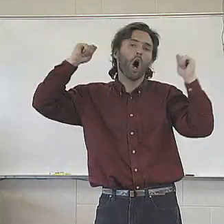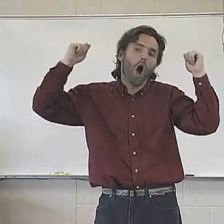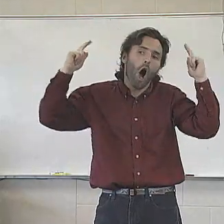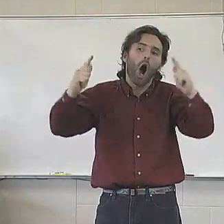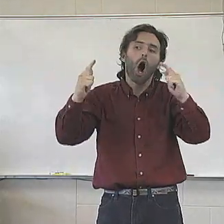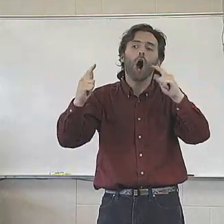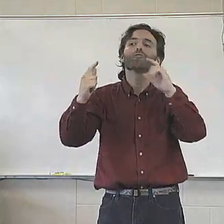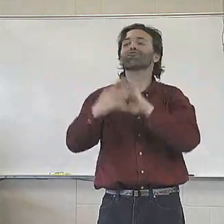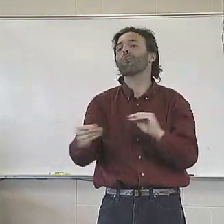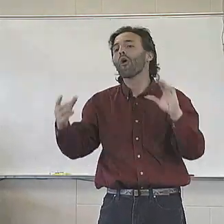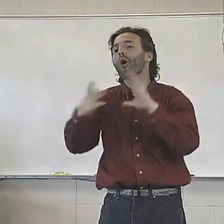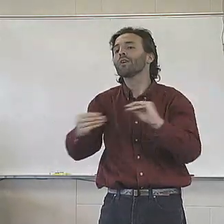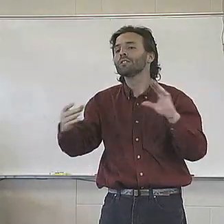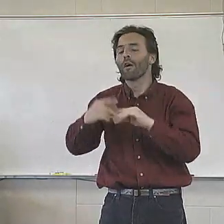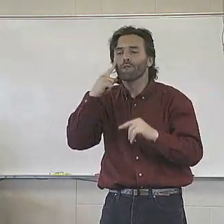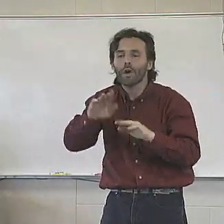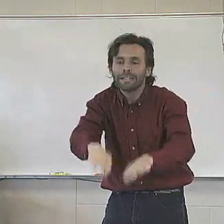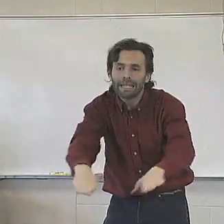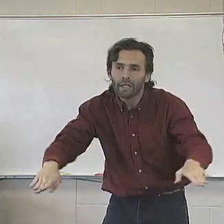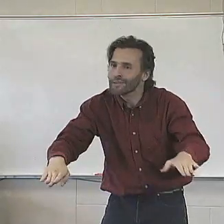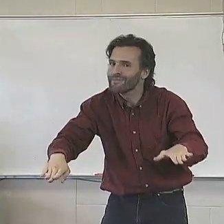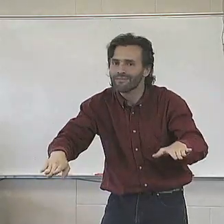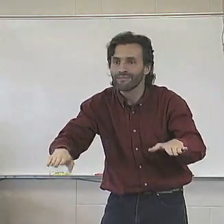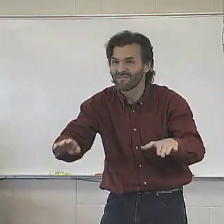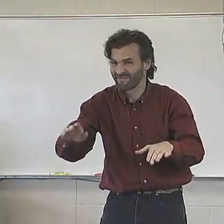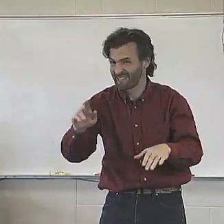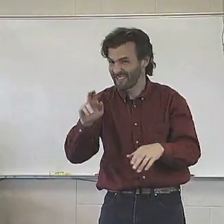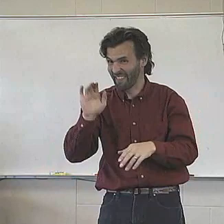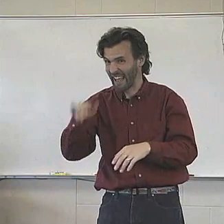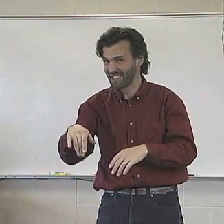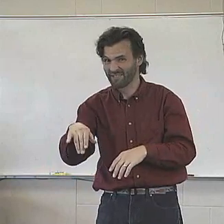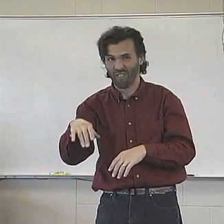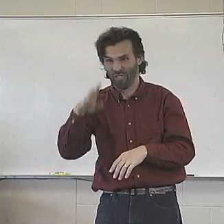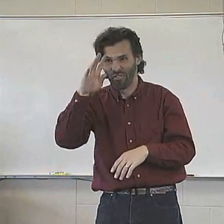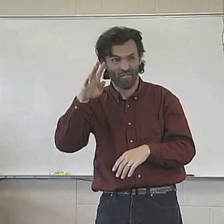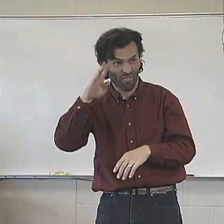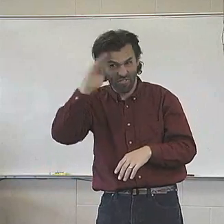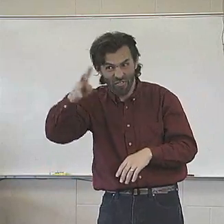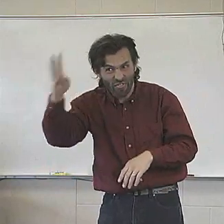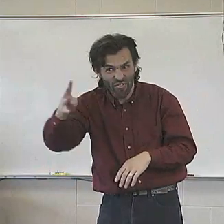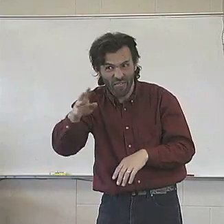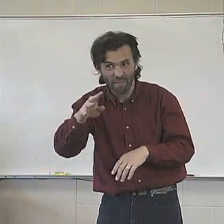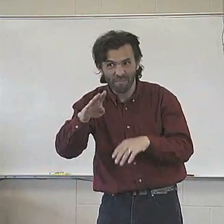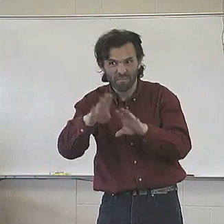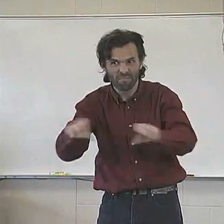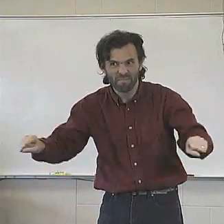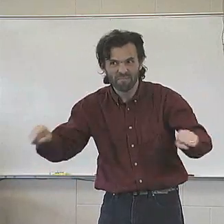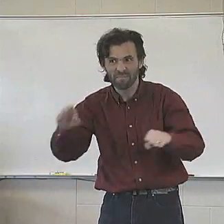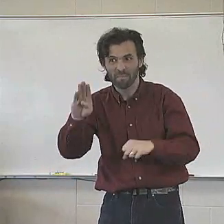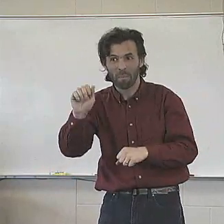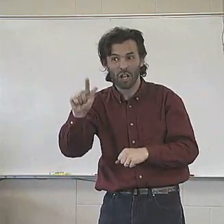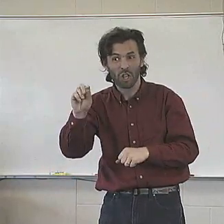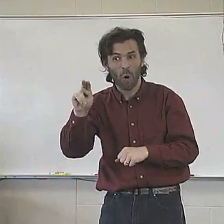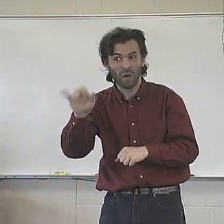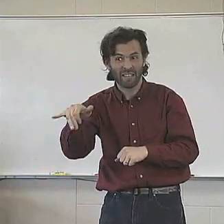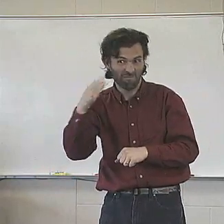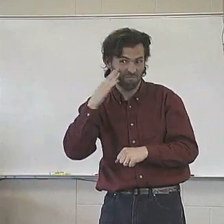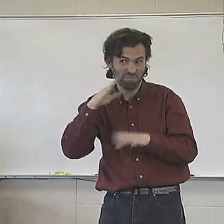meant for little kids. And that's, can I use the word baloney? Okay, that's a bunch of baloney. Absolutely not true.